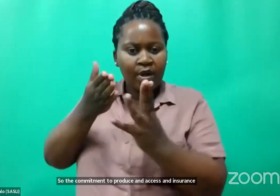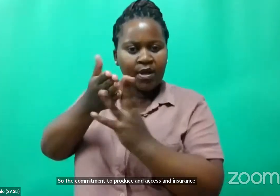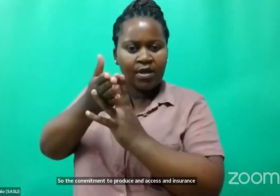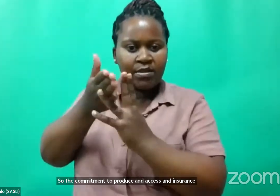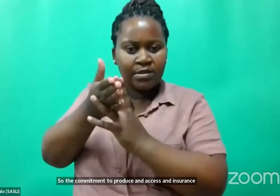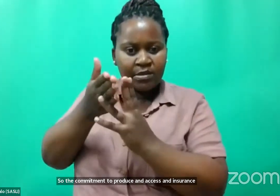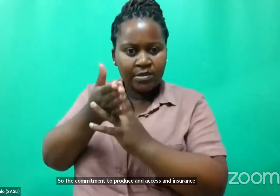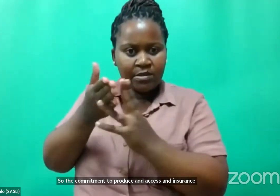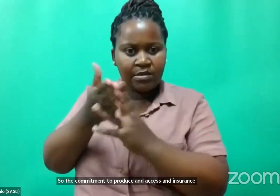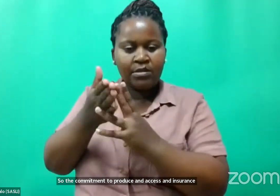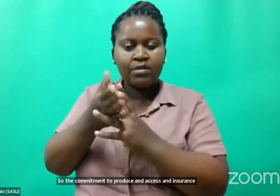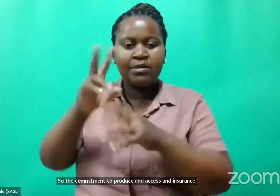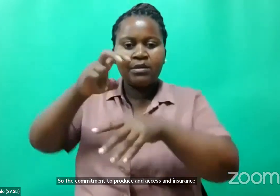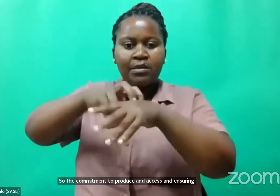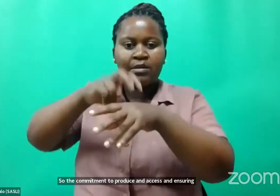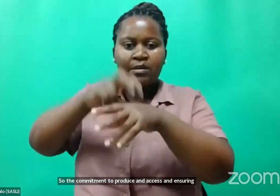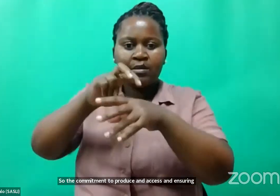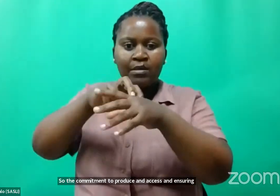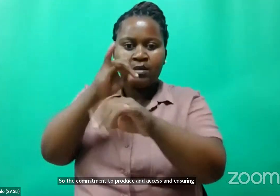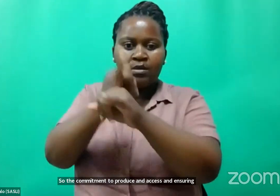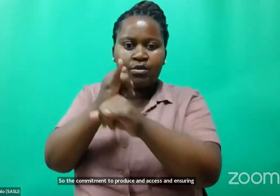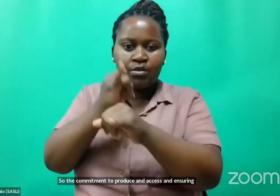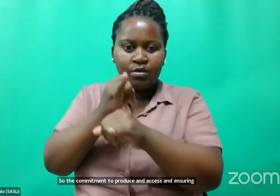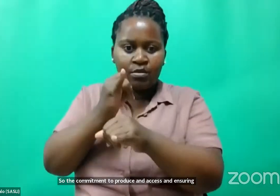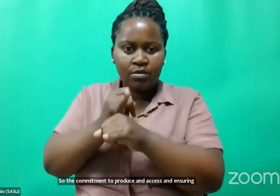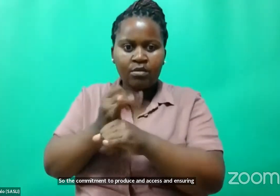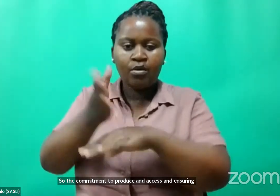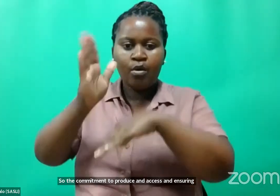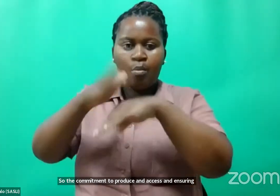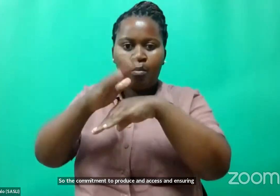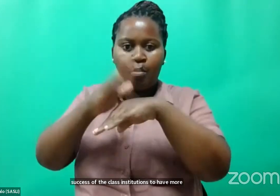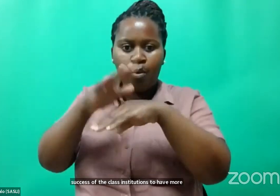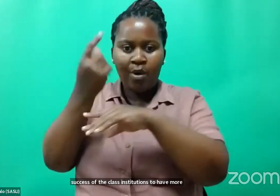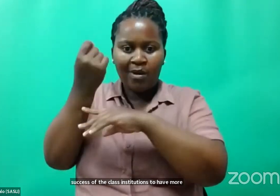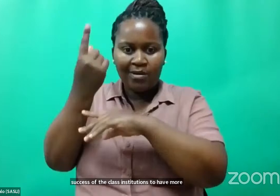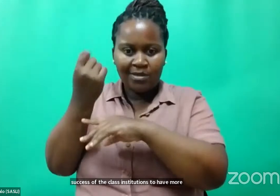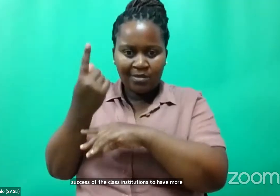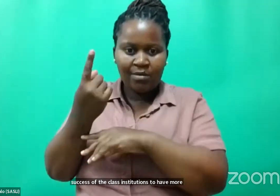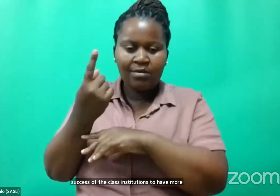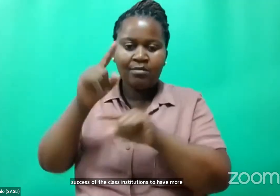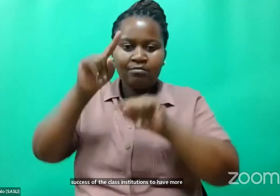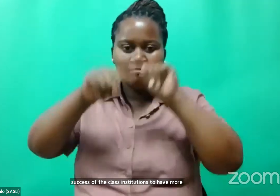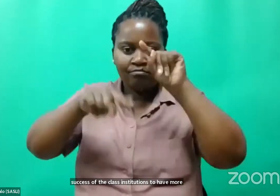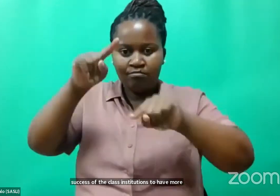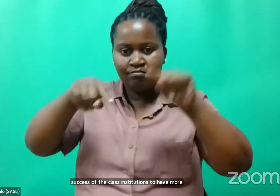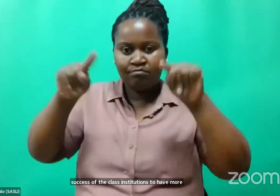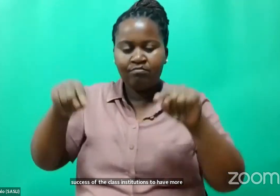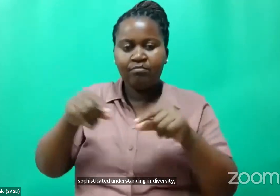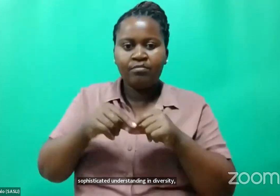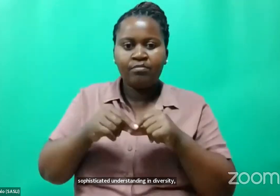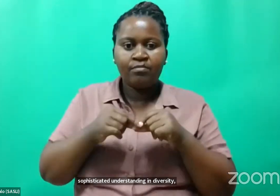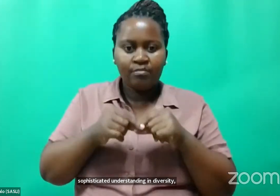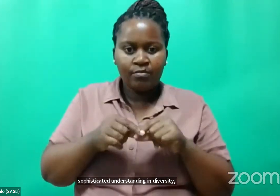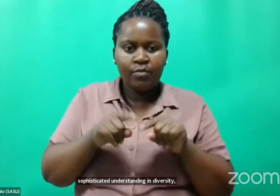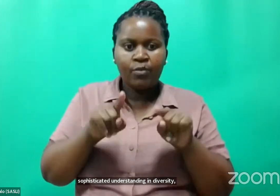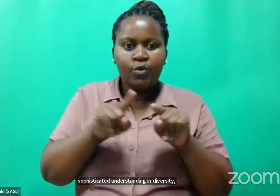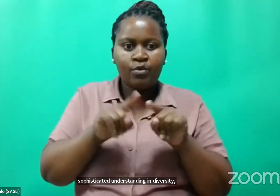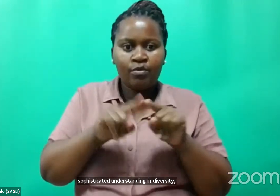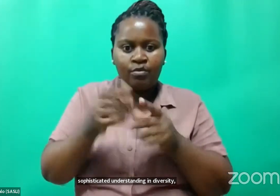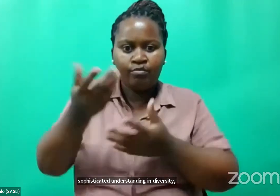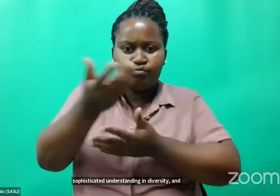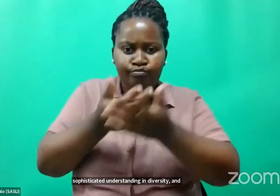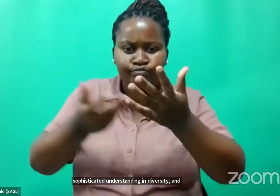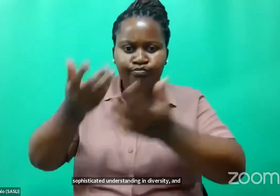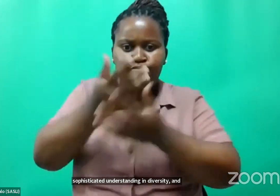success requires institutions to have more sophisticated understanding in diversity and to engage in institutional development